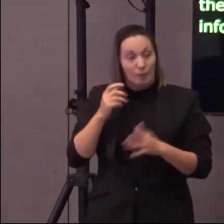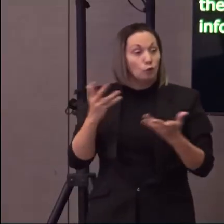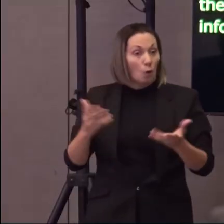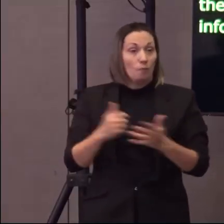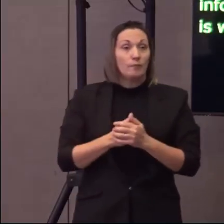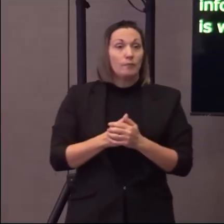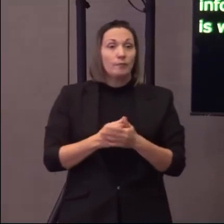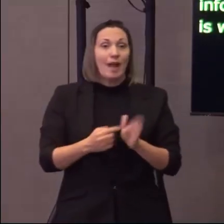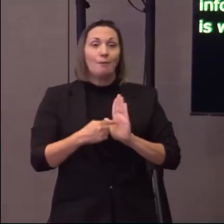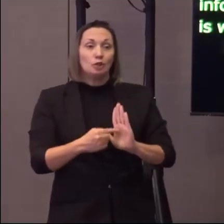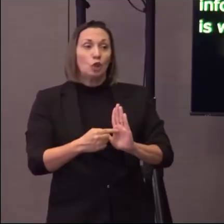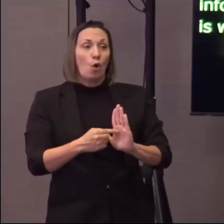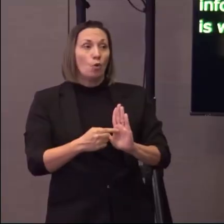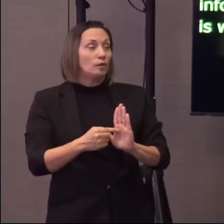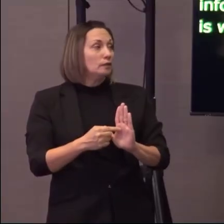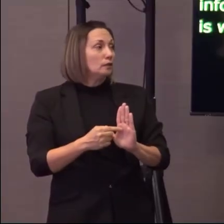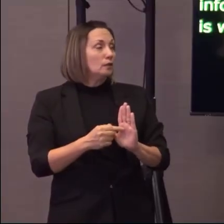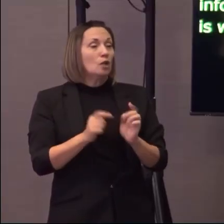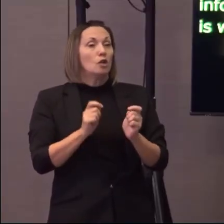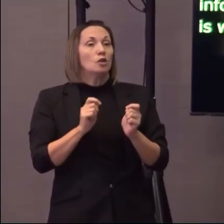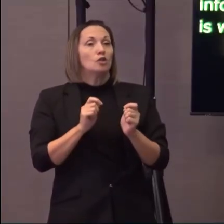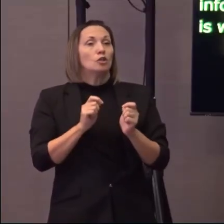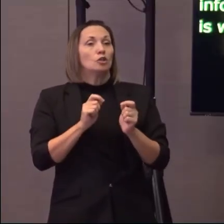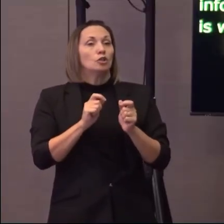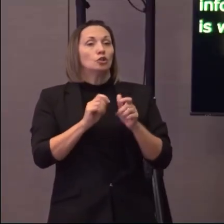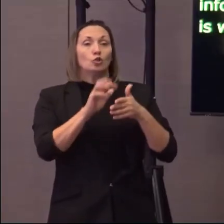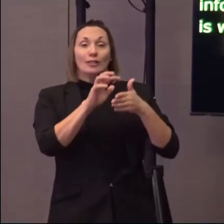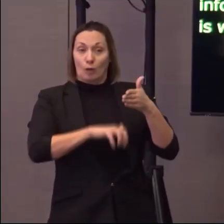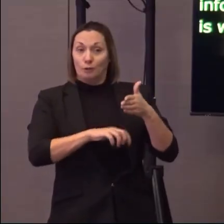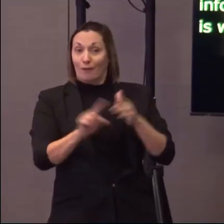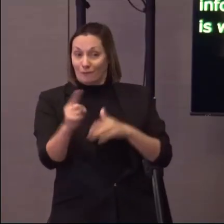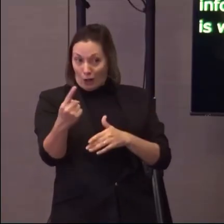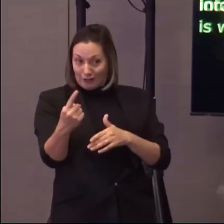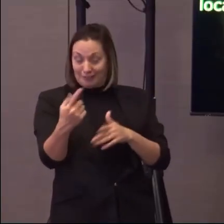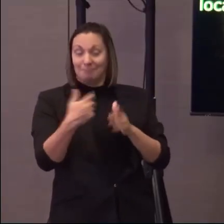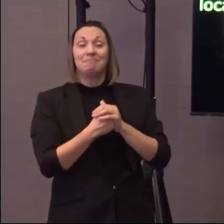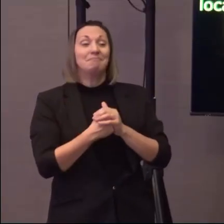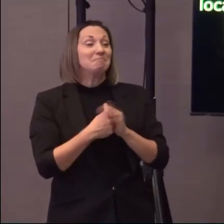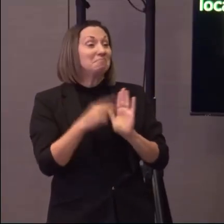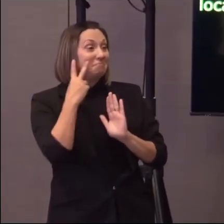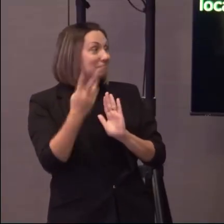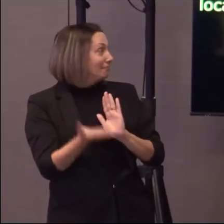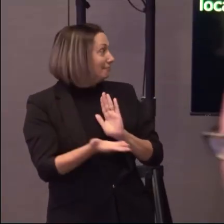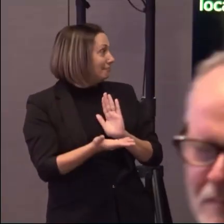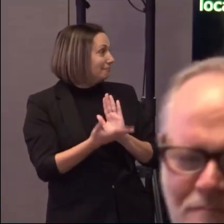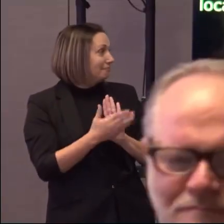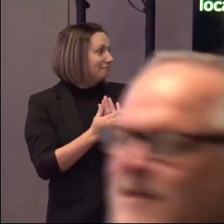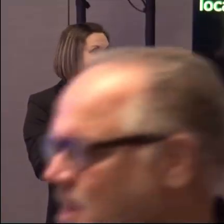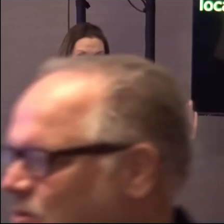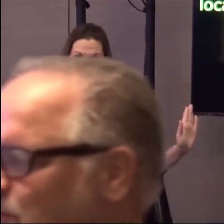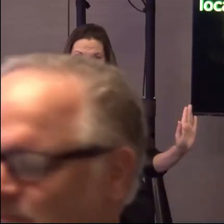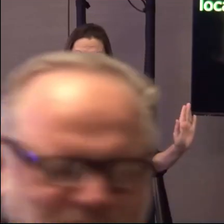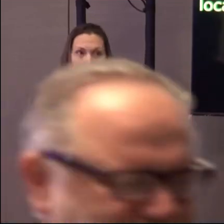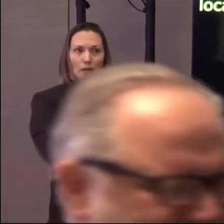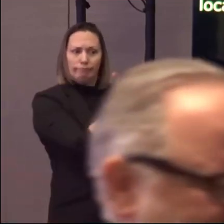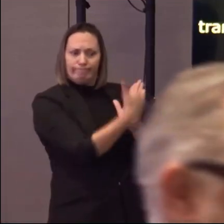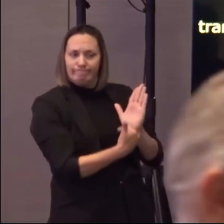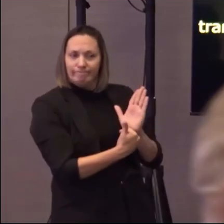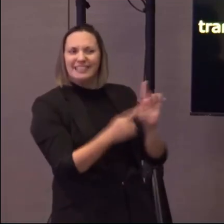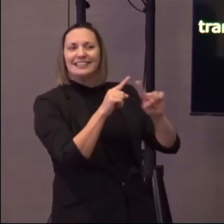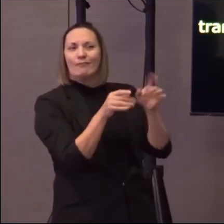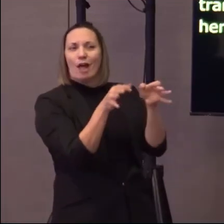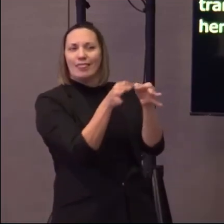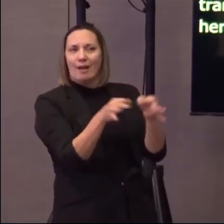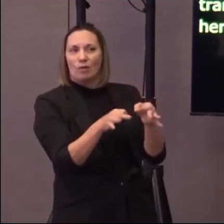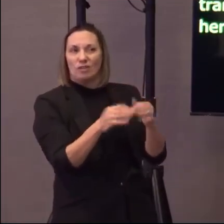So I'm going to show you transcription first. So as you can see here, there's a list of languages. It's